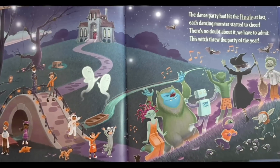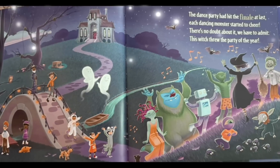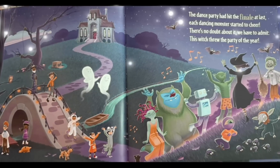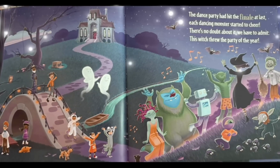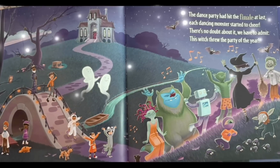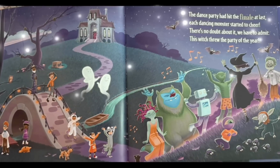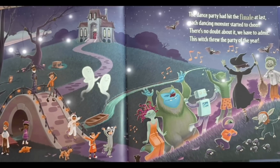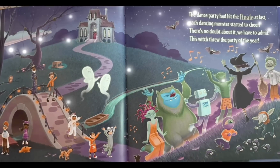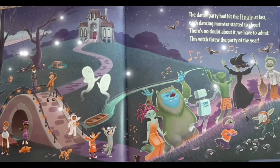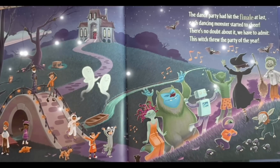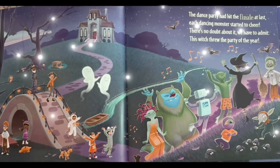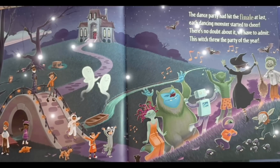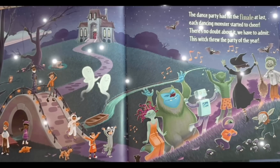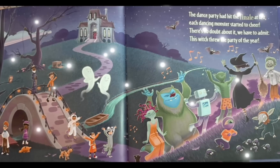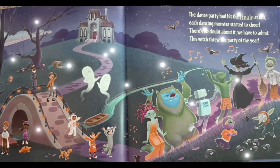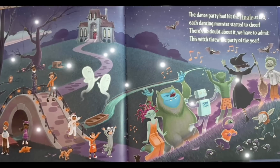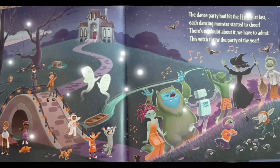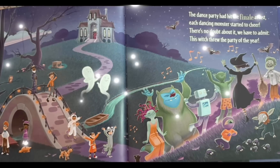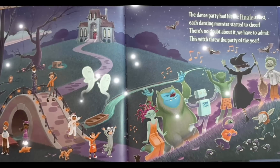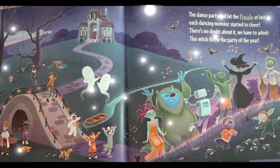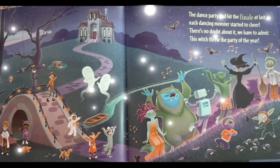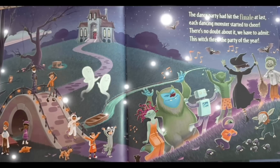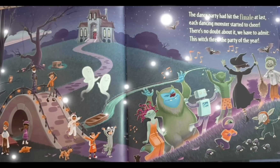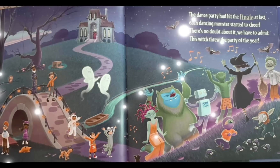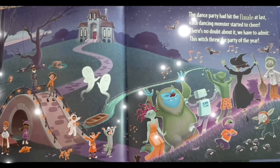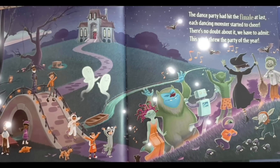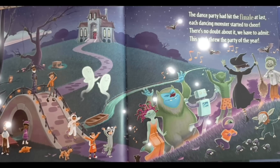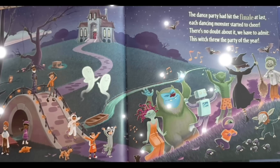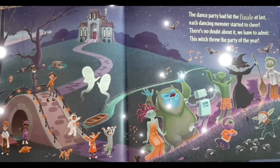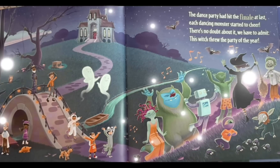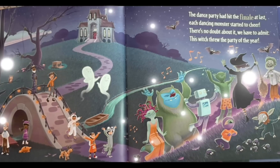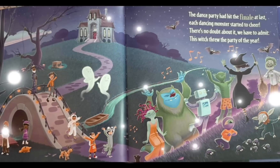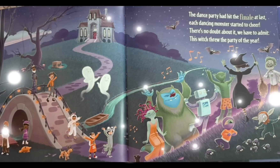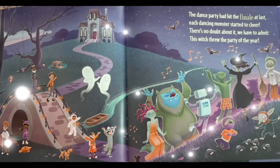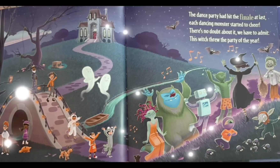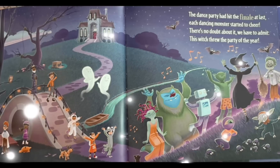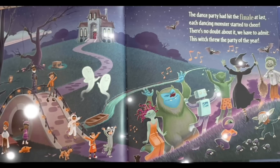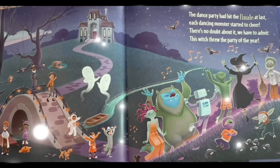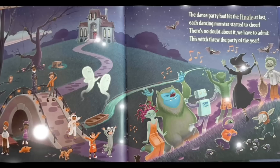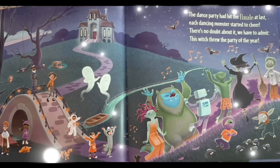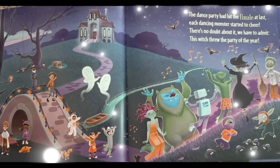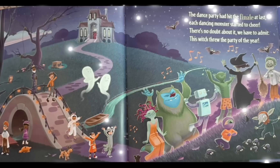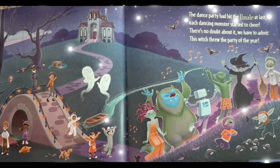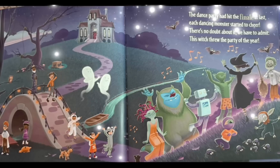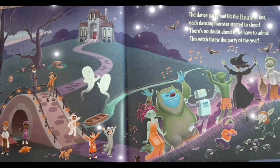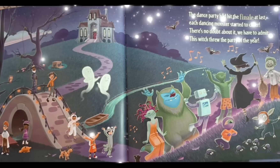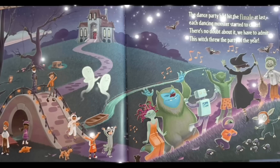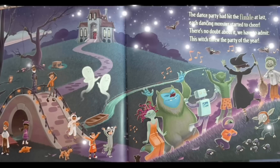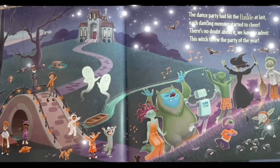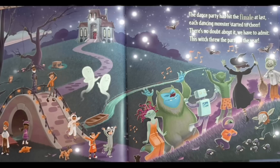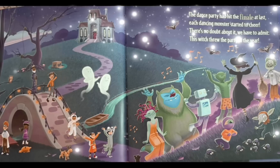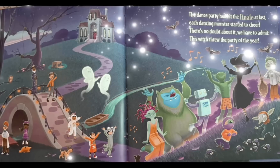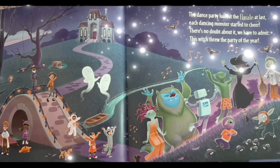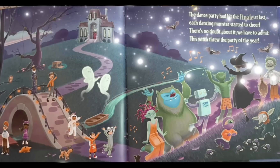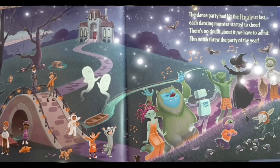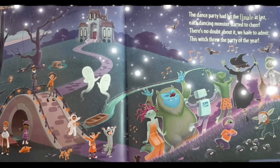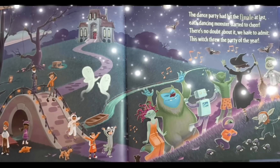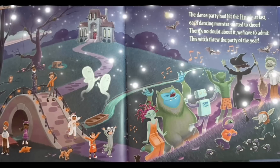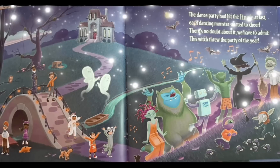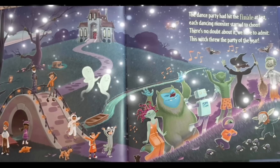The dance party had hit the finale at last. Each dancing monster started to cheer. There's no doubt